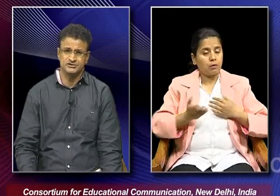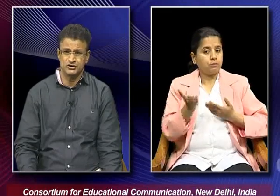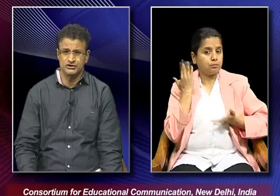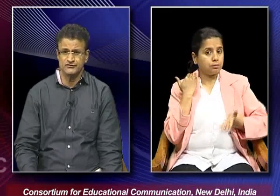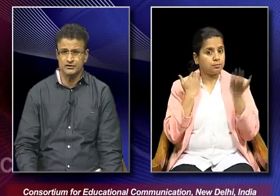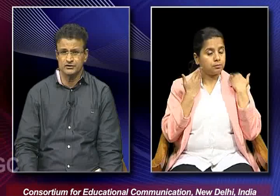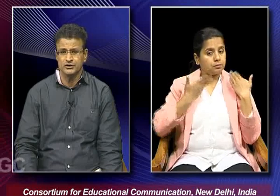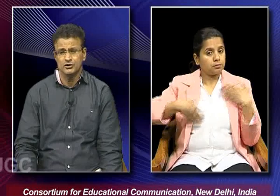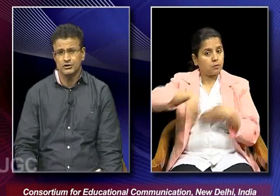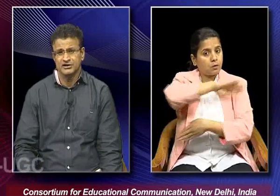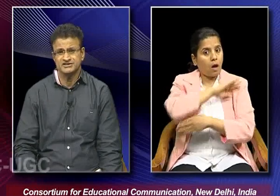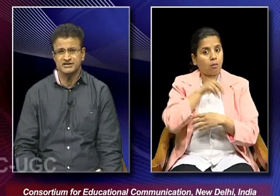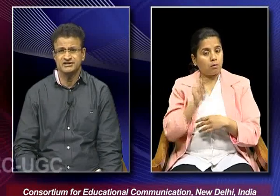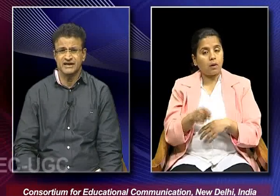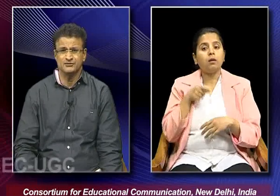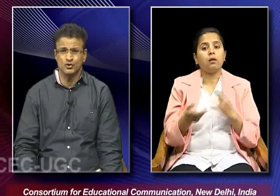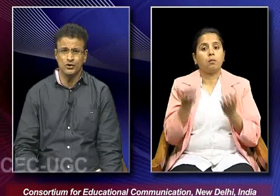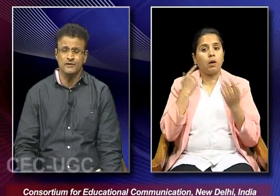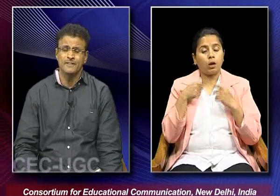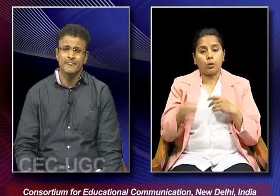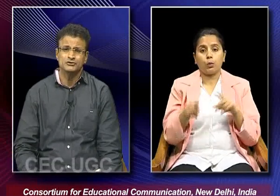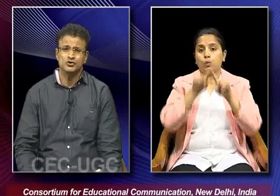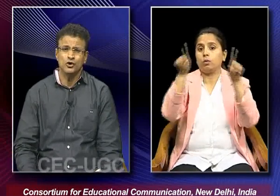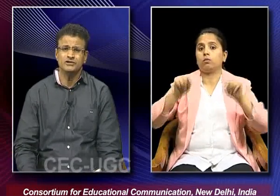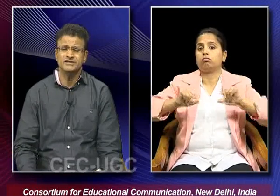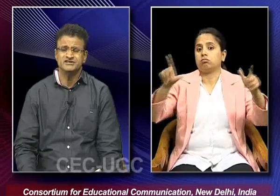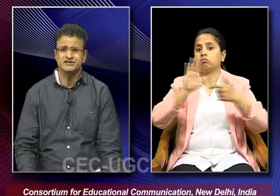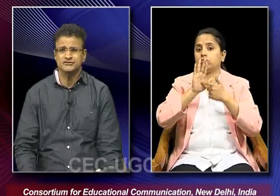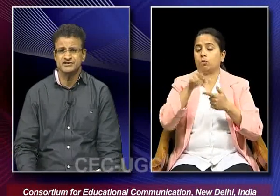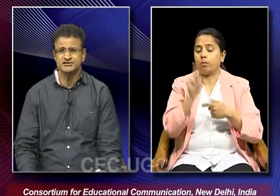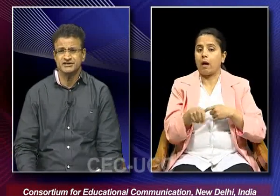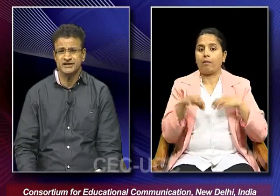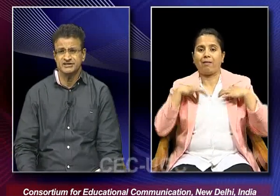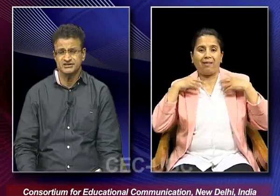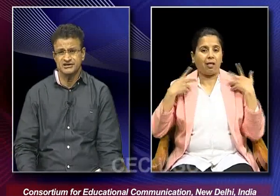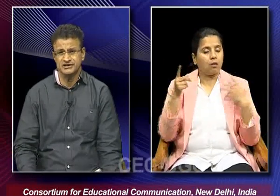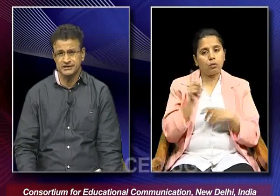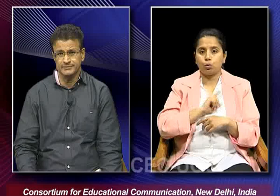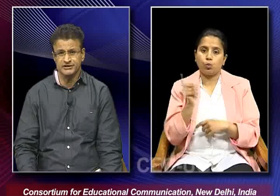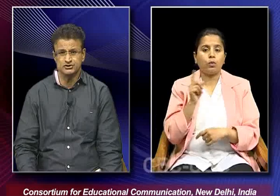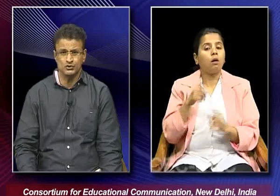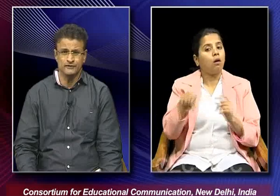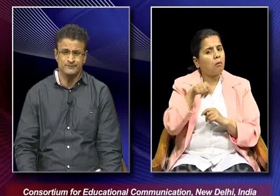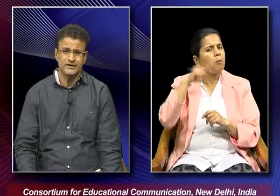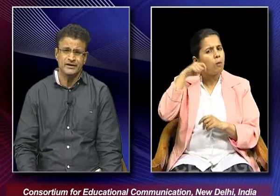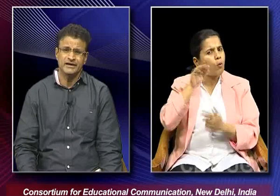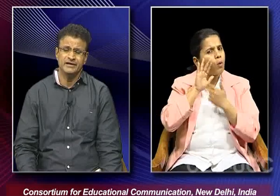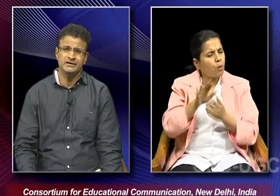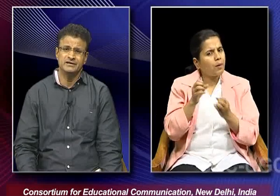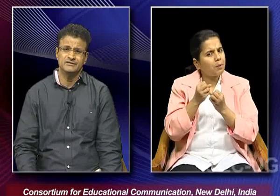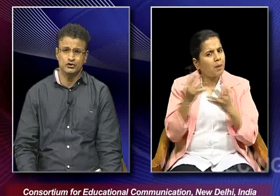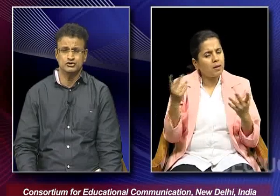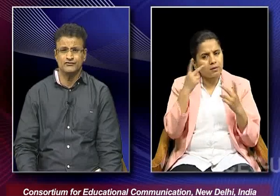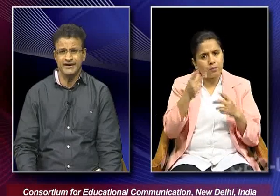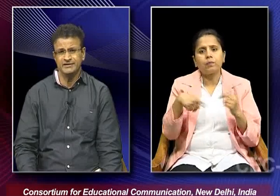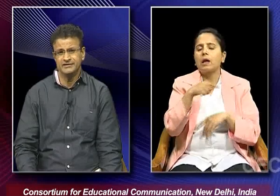the majority of her screen time role. So all these kinds of things, they are generally being shown, And